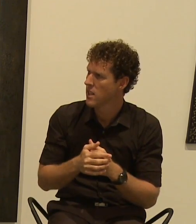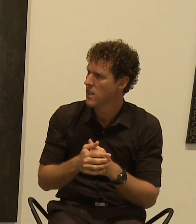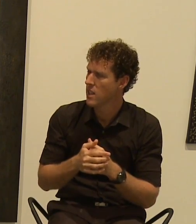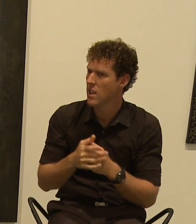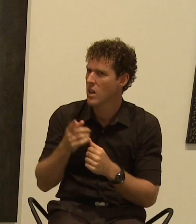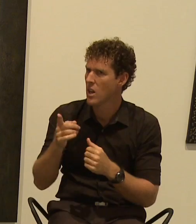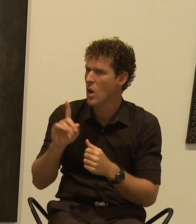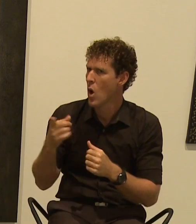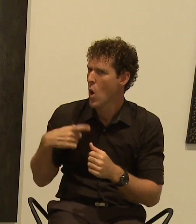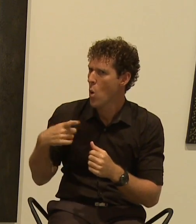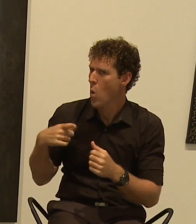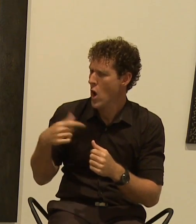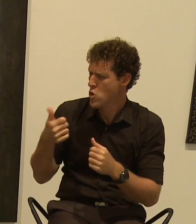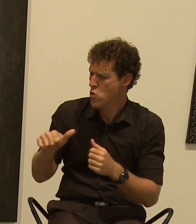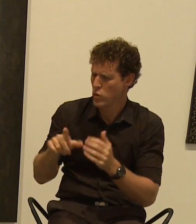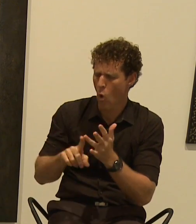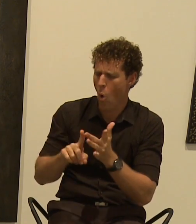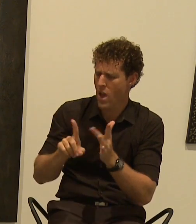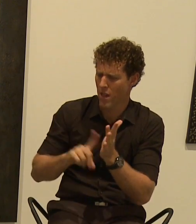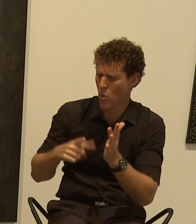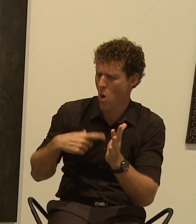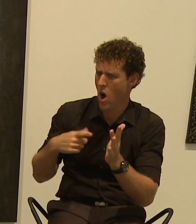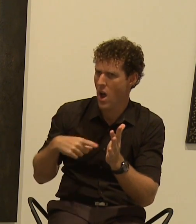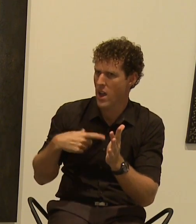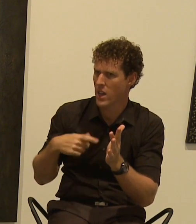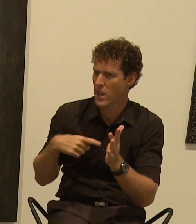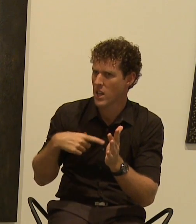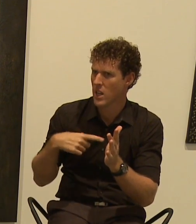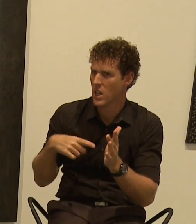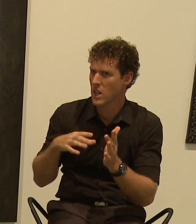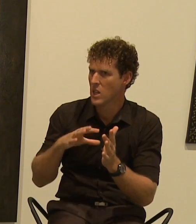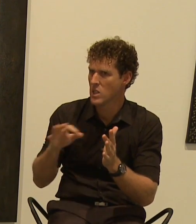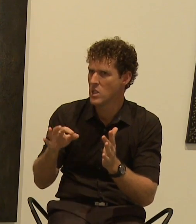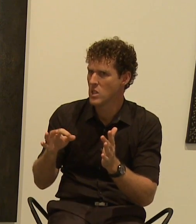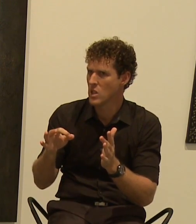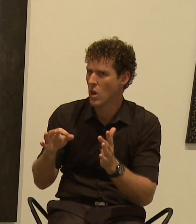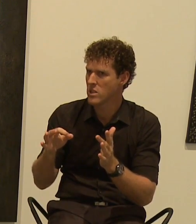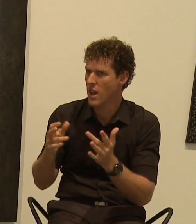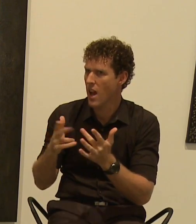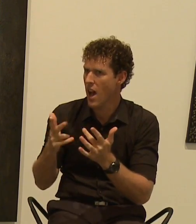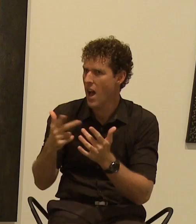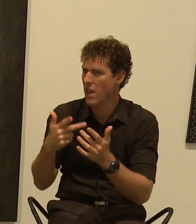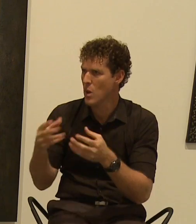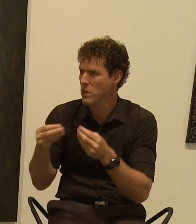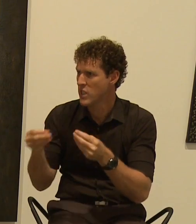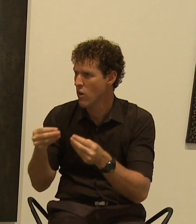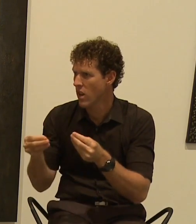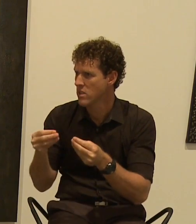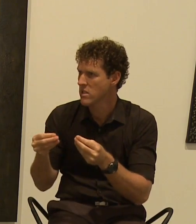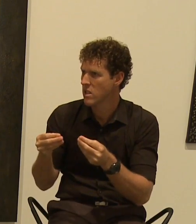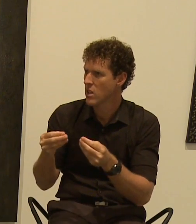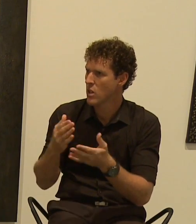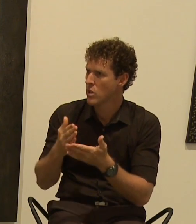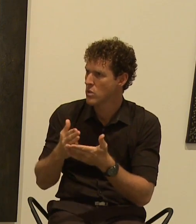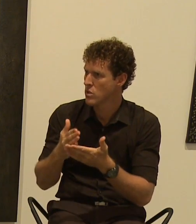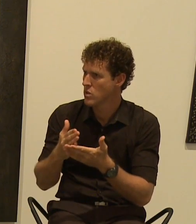Yeah, why are you painting in oils rather than, say, acrylics, which is a much more normal medium, these